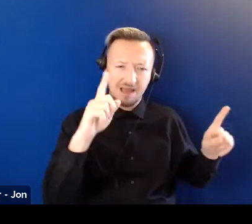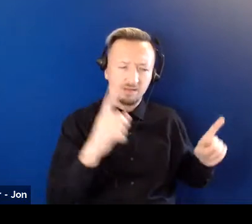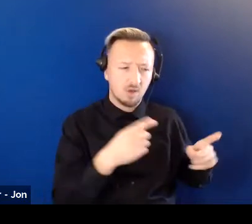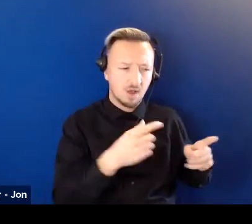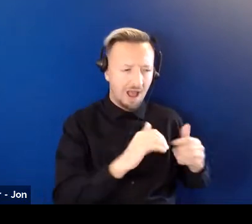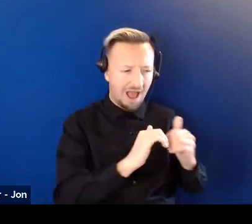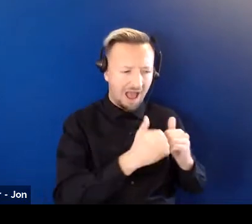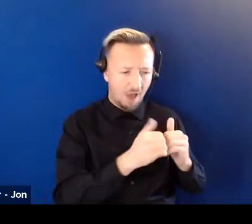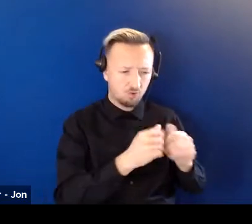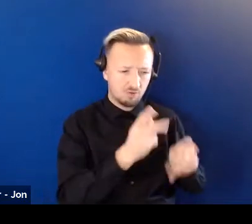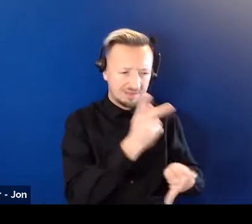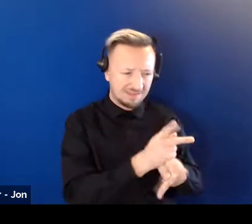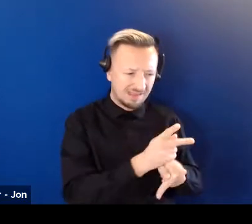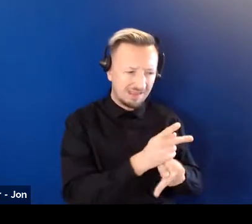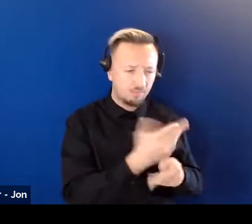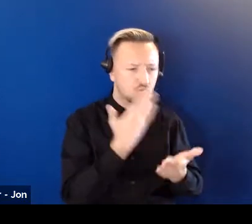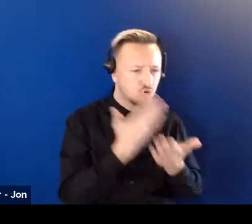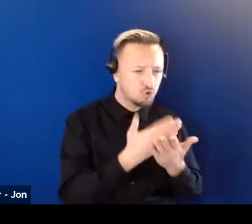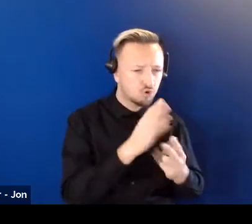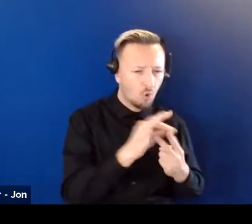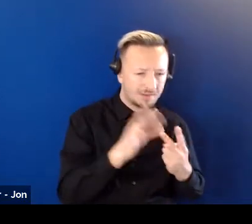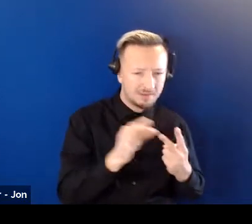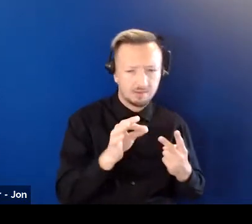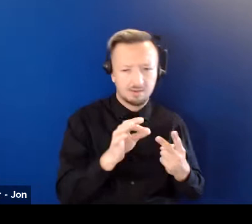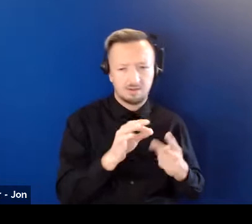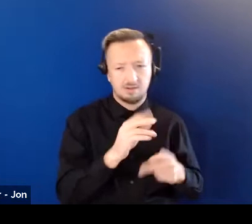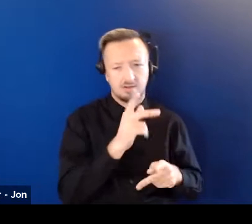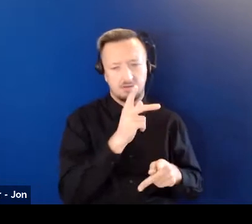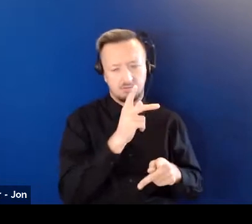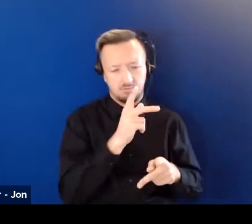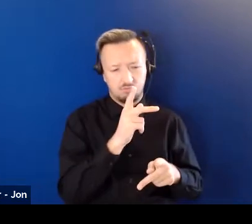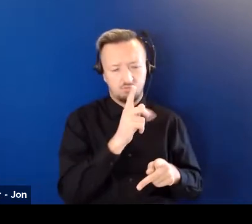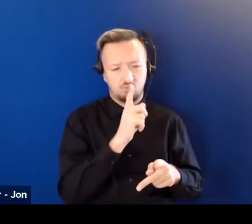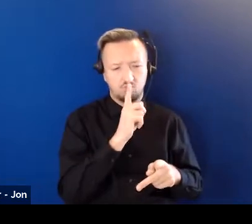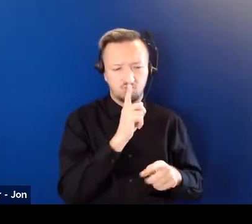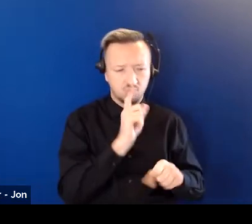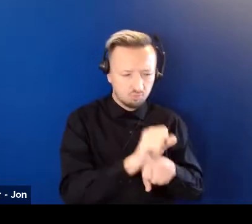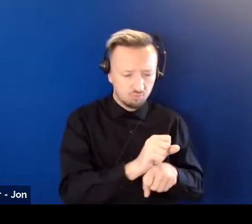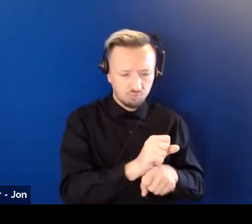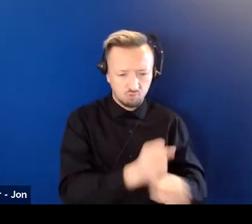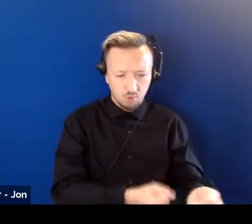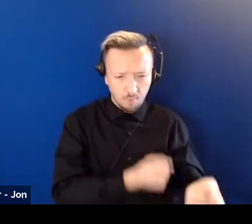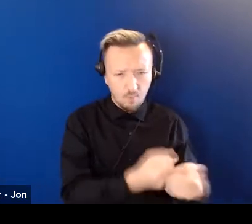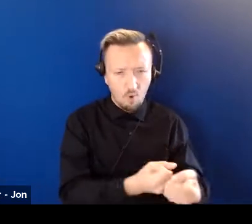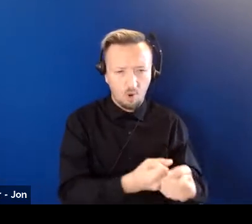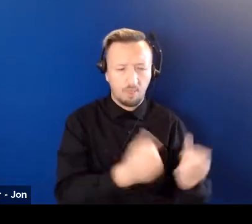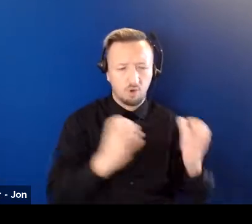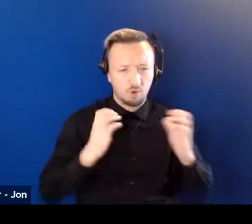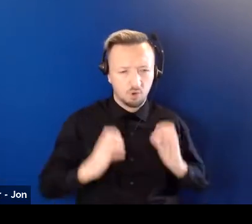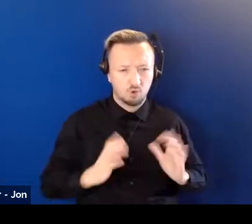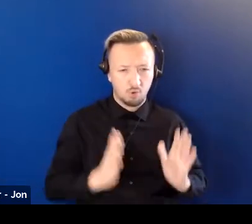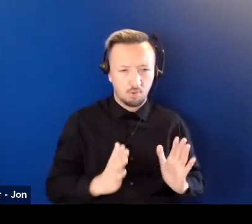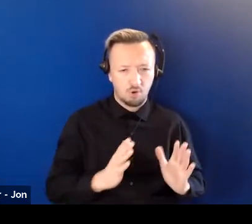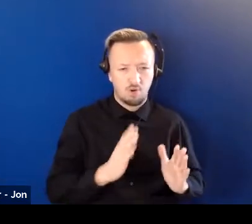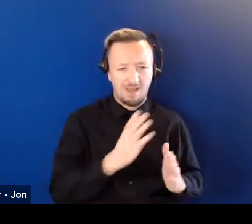counseling to make informed choices, staying true to consumer choice, and seeing how these